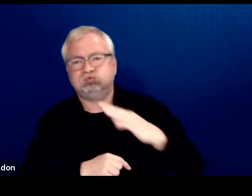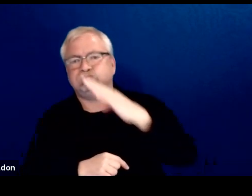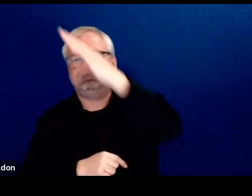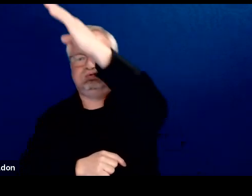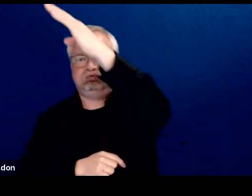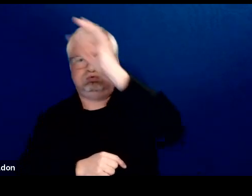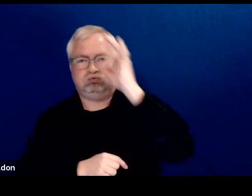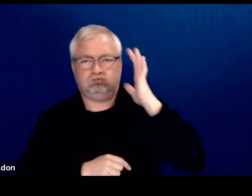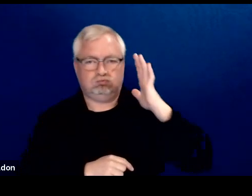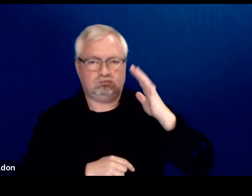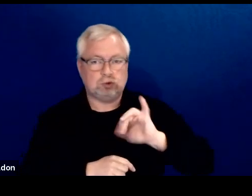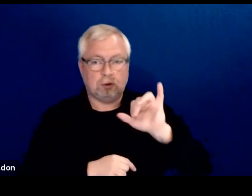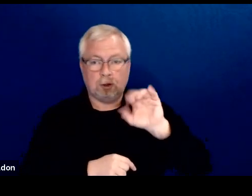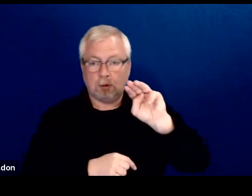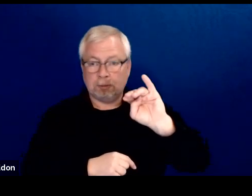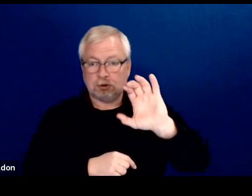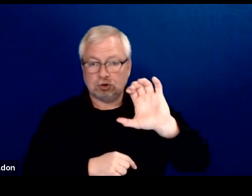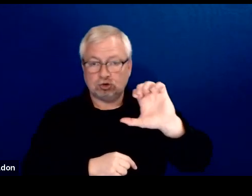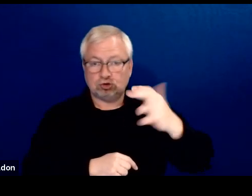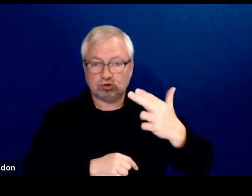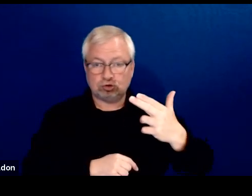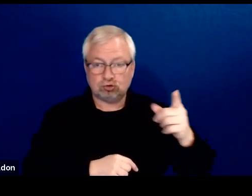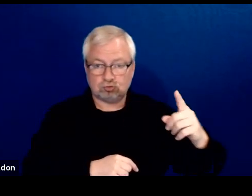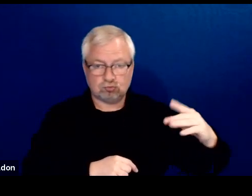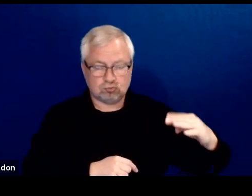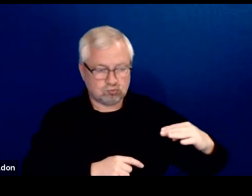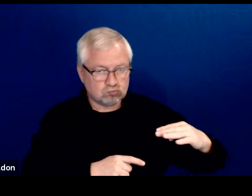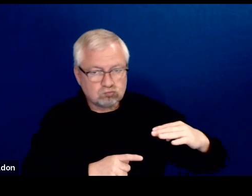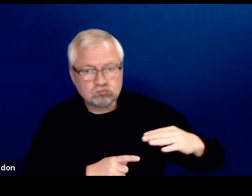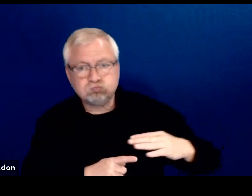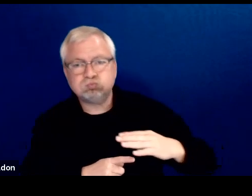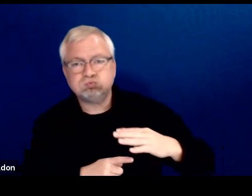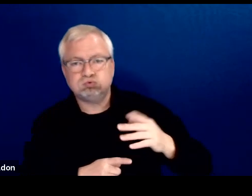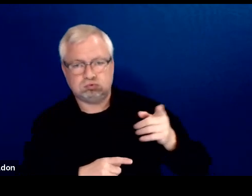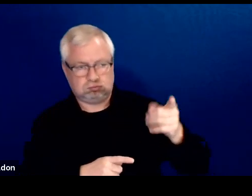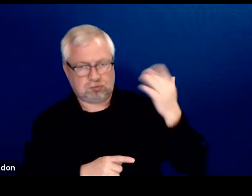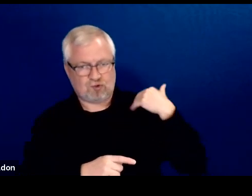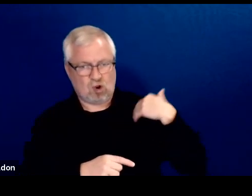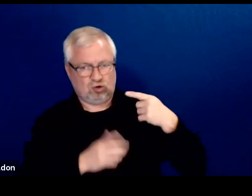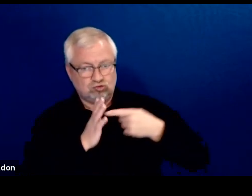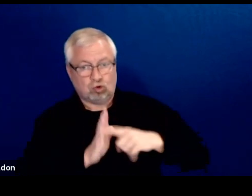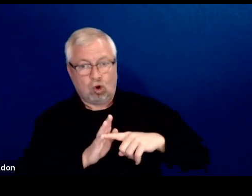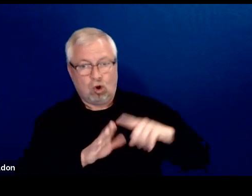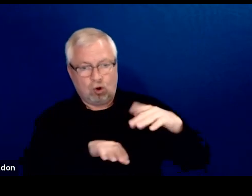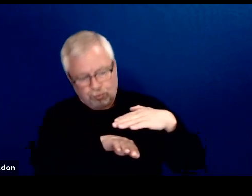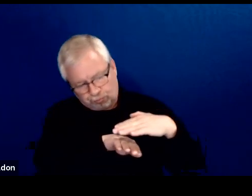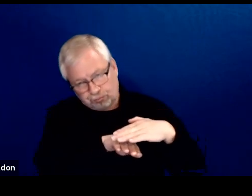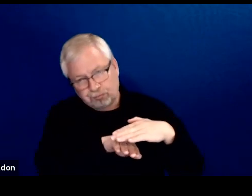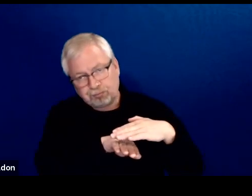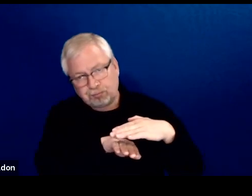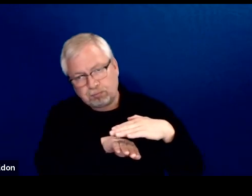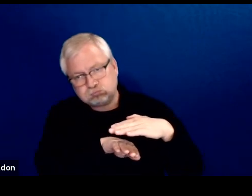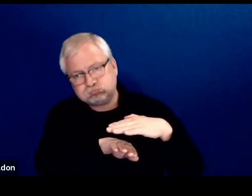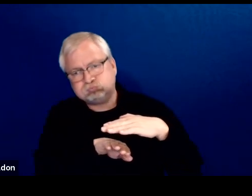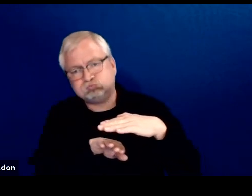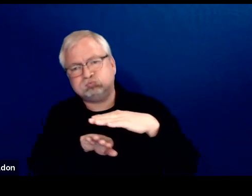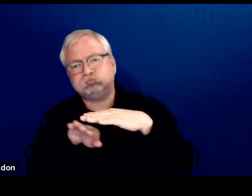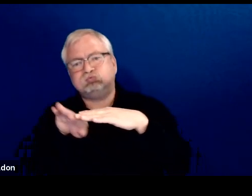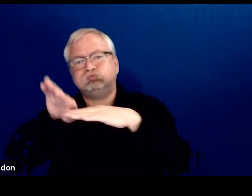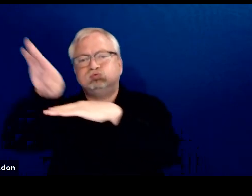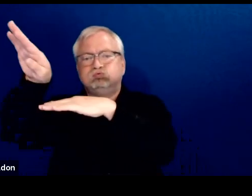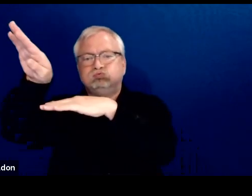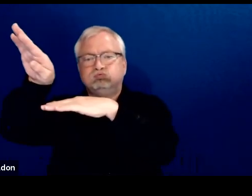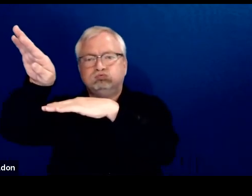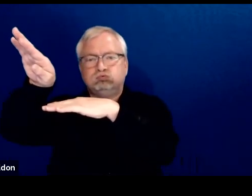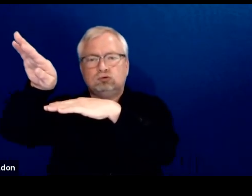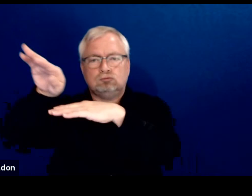Michigan being lower than us when they got their first 100 cases, when they had a lower percentage of per 100,000 than we